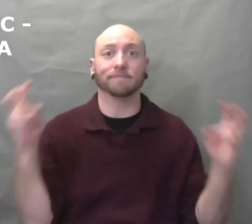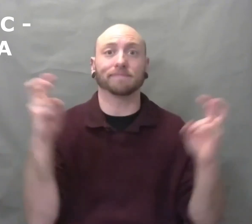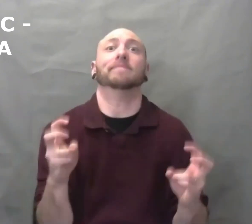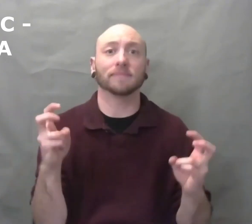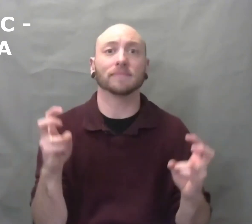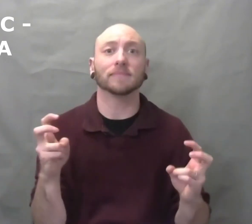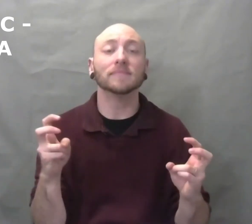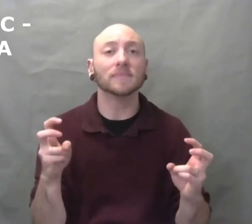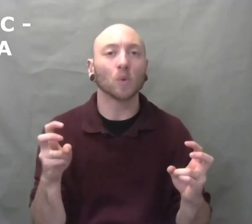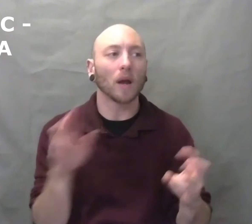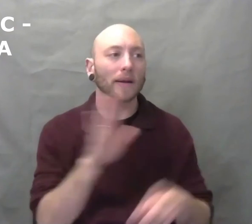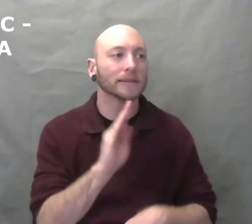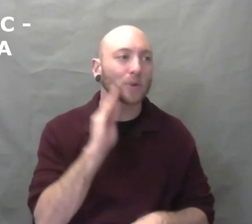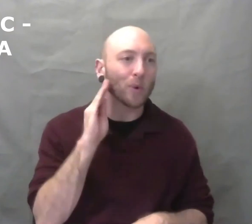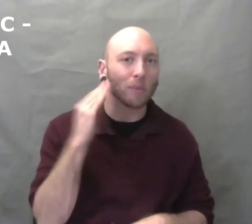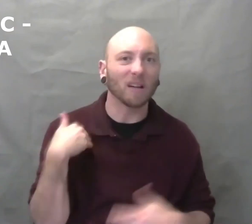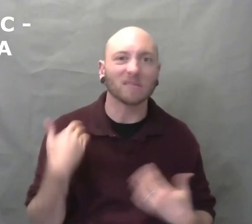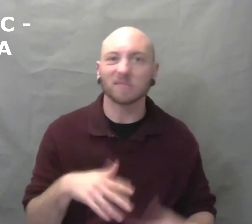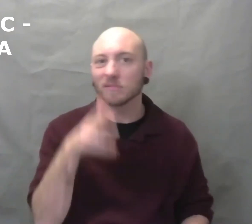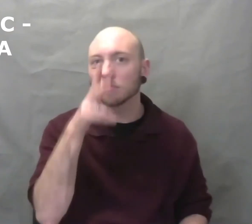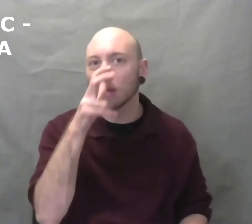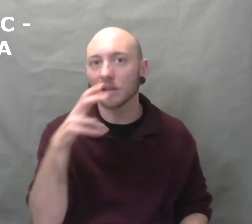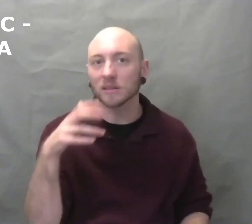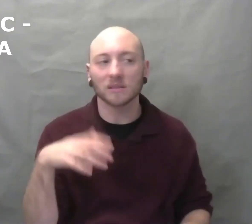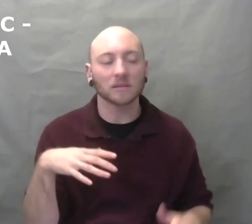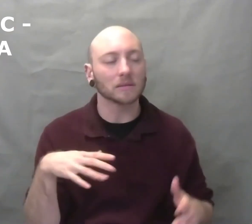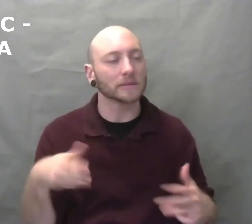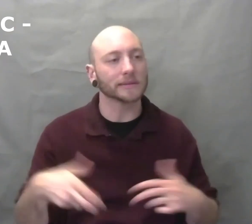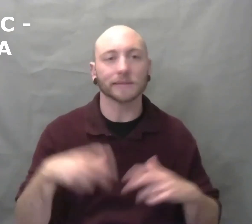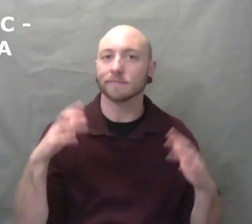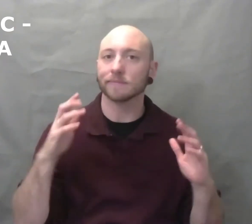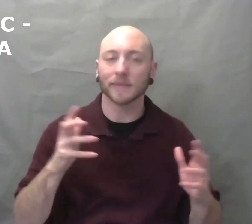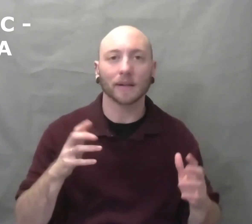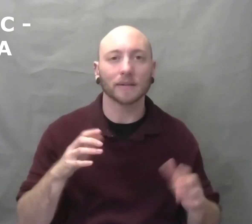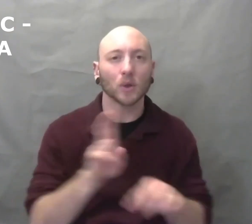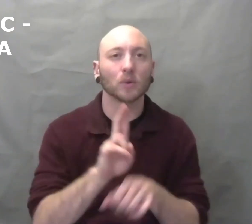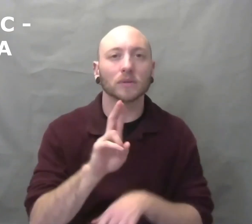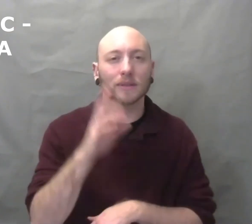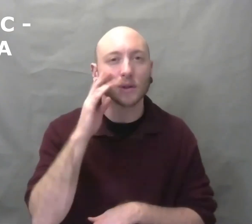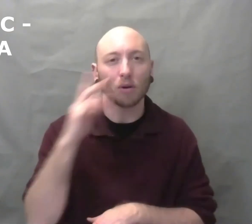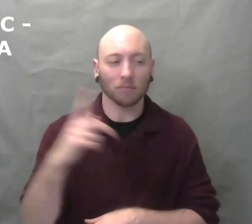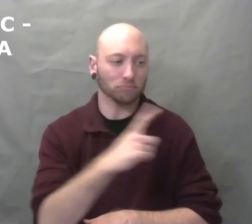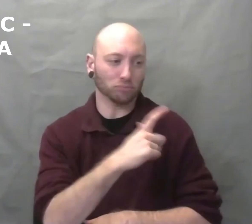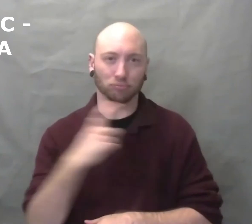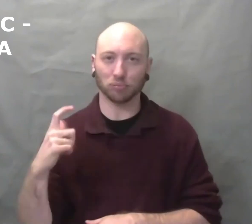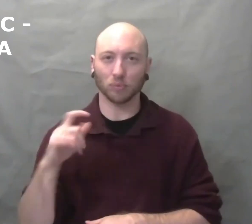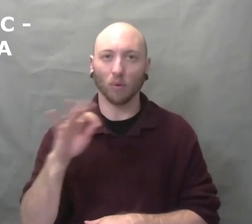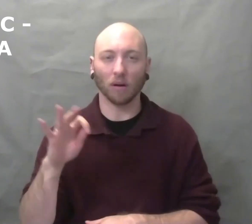5. That's some willingness right now, even with the off and the citronella candles around us. We were getting tore up, you know, 4 hours of sitting out